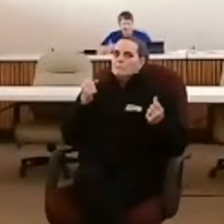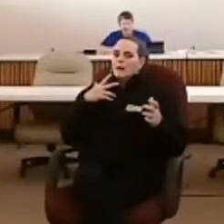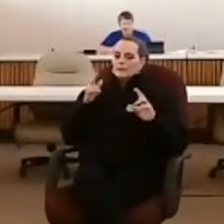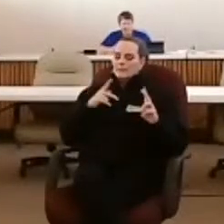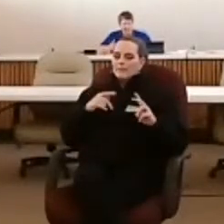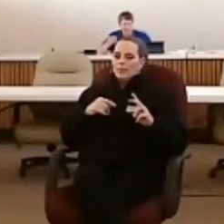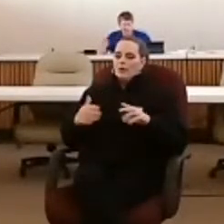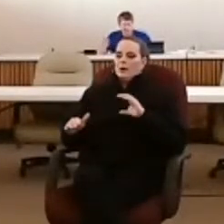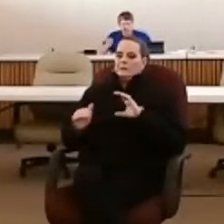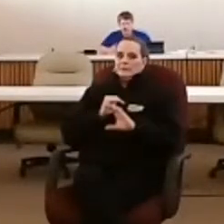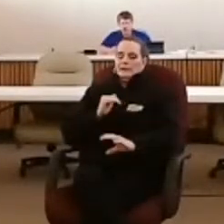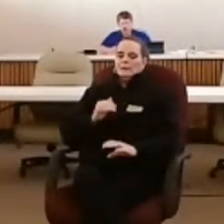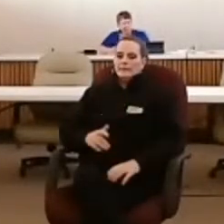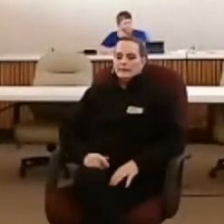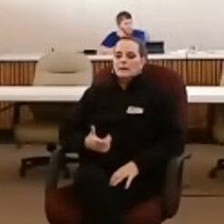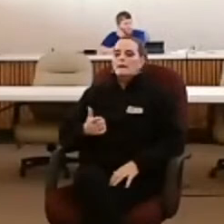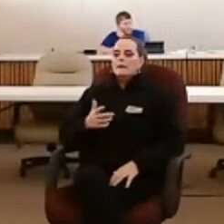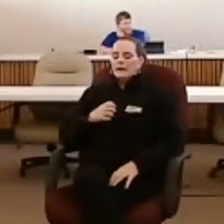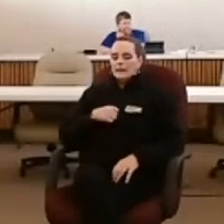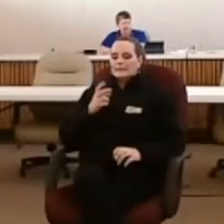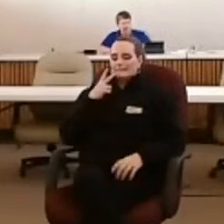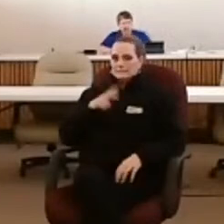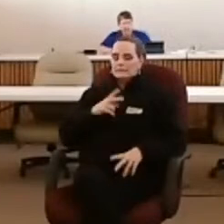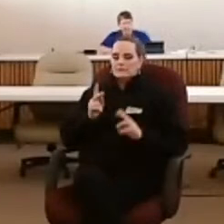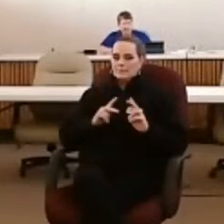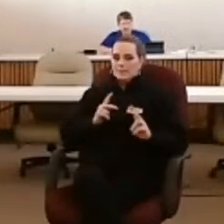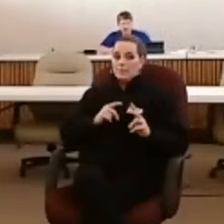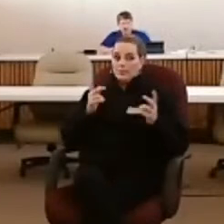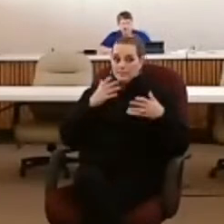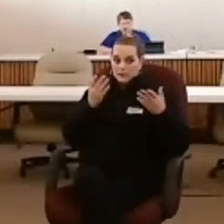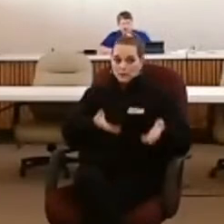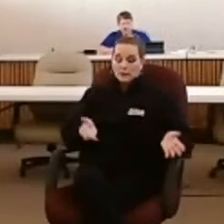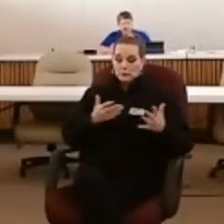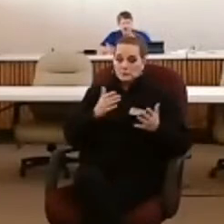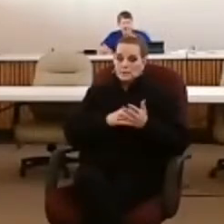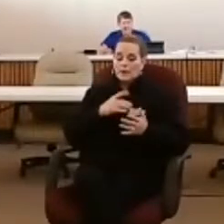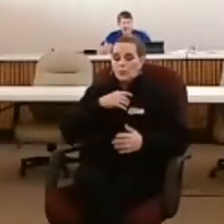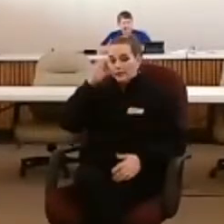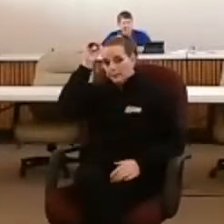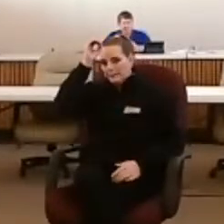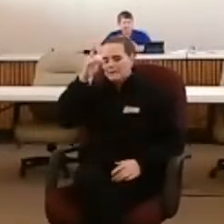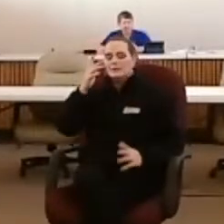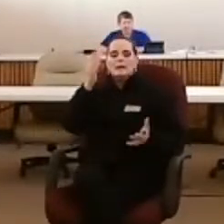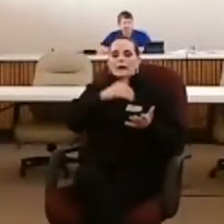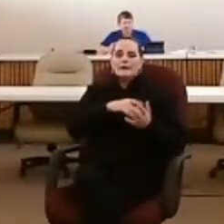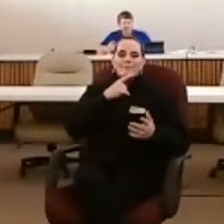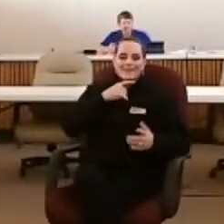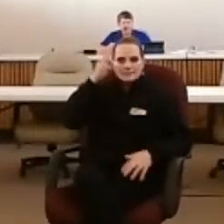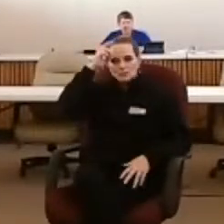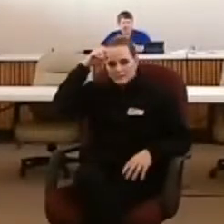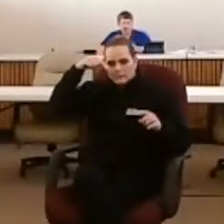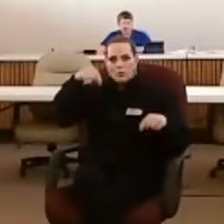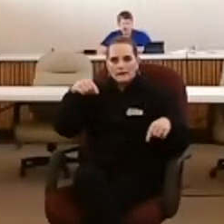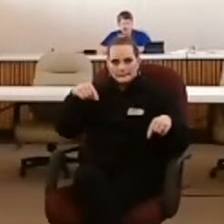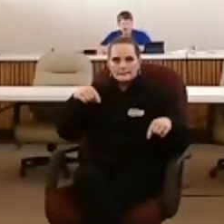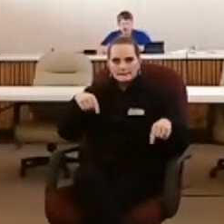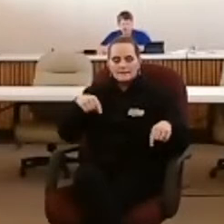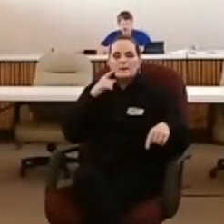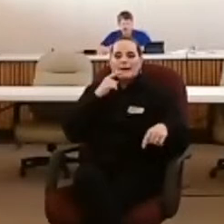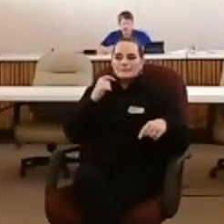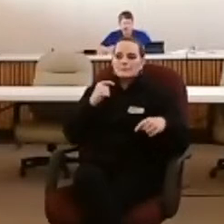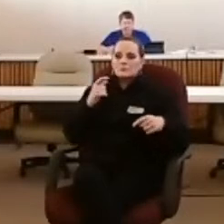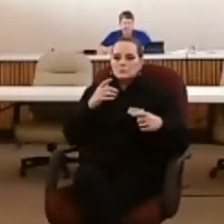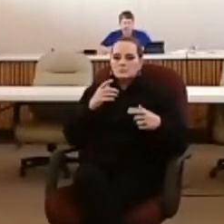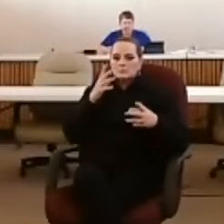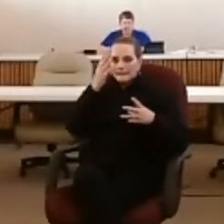people giving opinion, and I can see there's people obviously here tonight with additional opinion. Again, that's the purpose of this, is to gather this so that